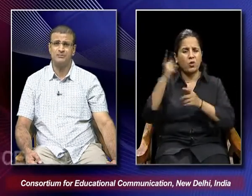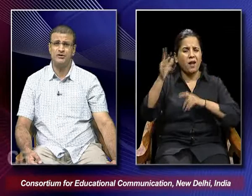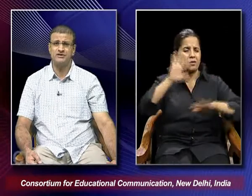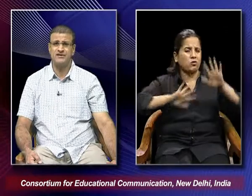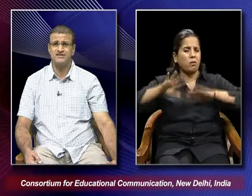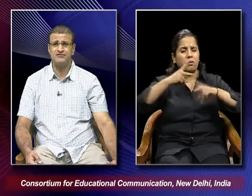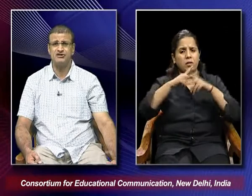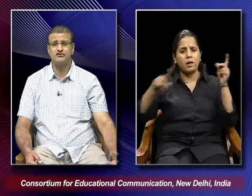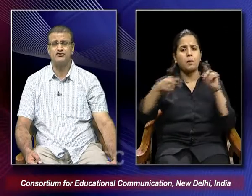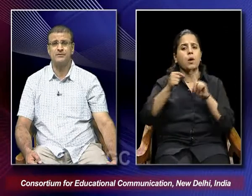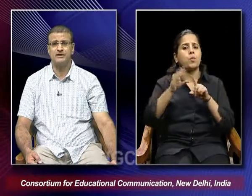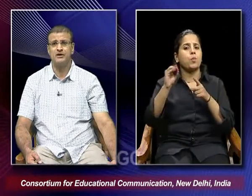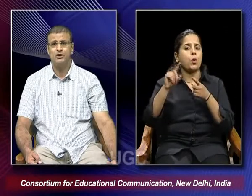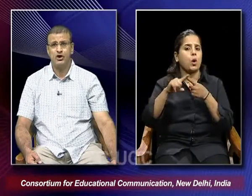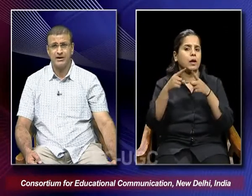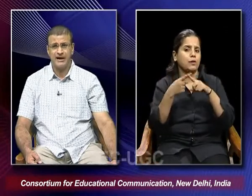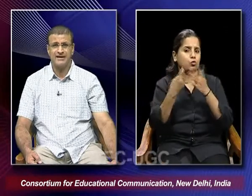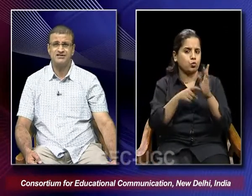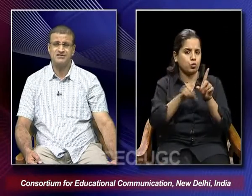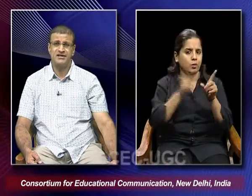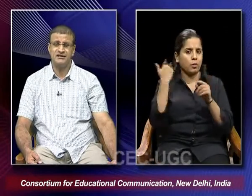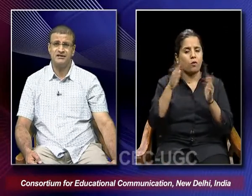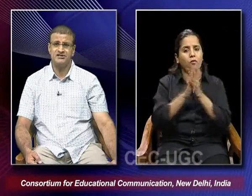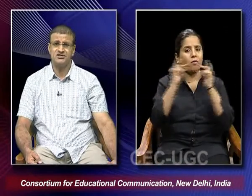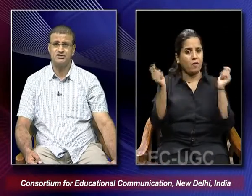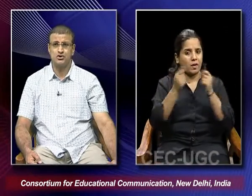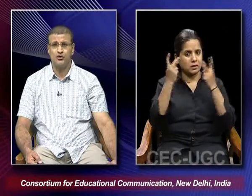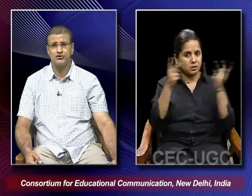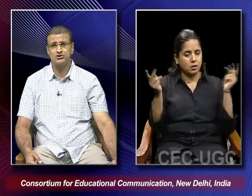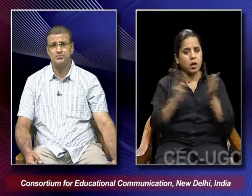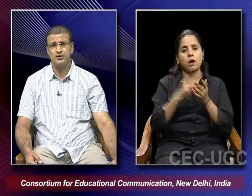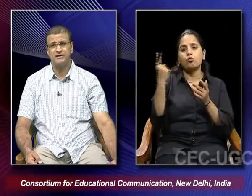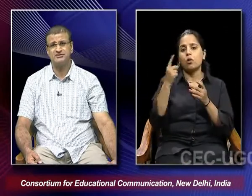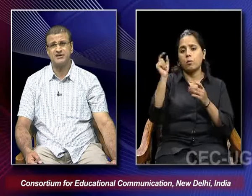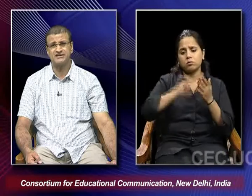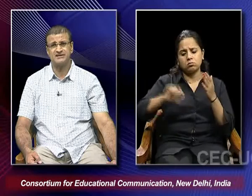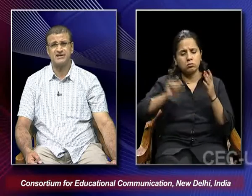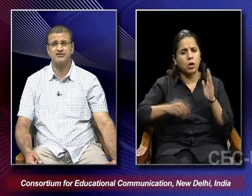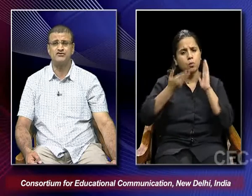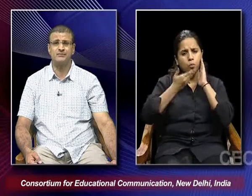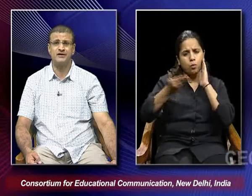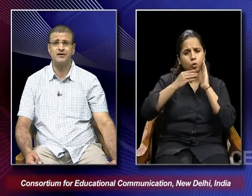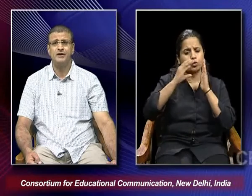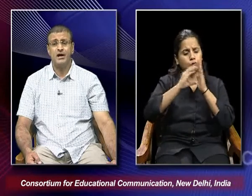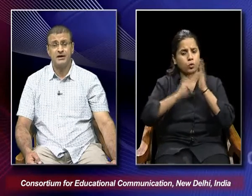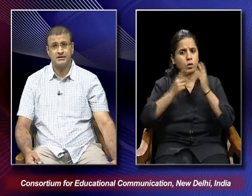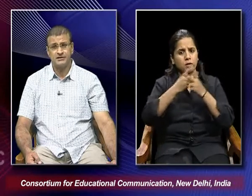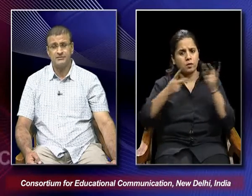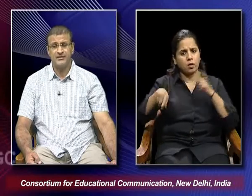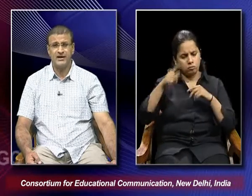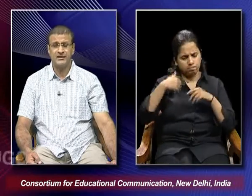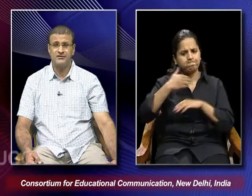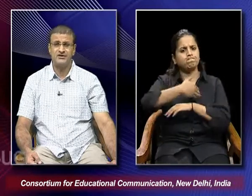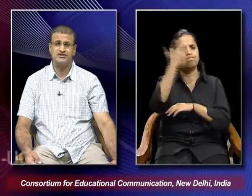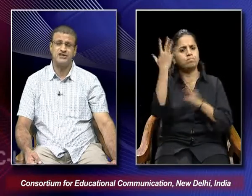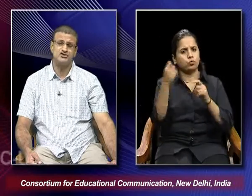the poetry festivals which were being organized, then the nationalist novels, poems, etc. which were being written,